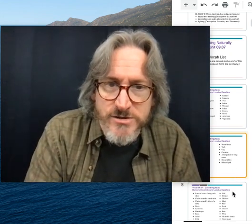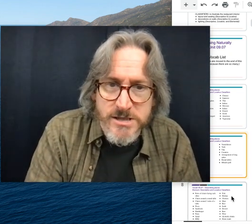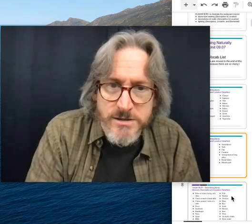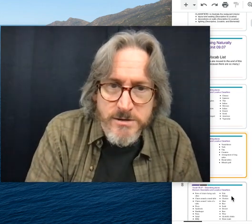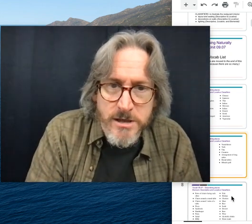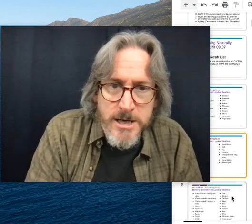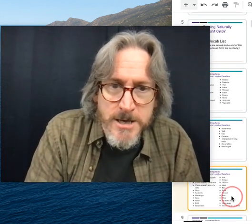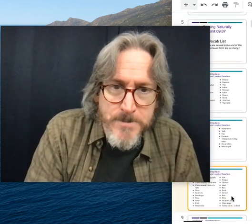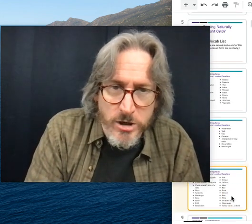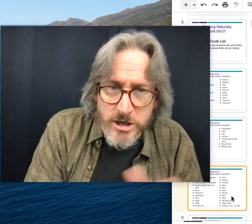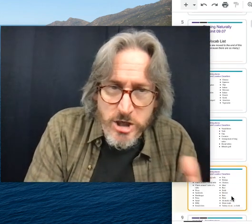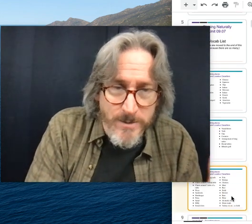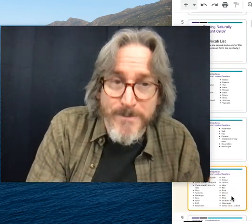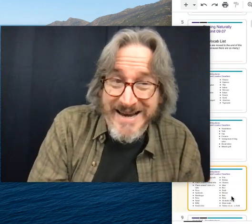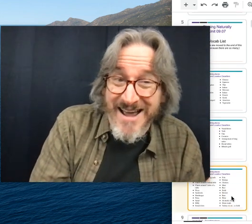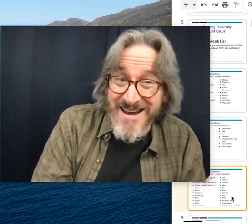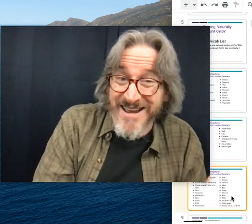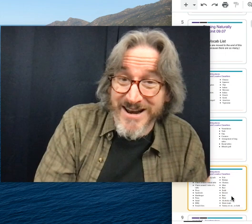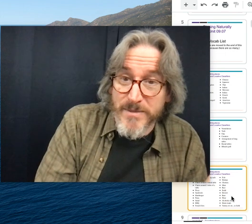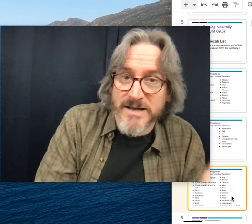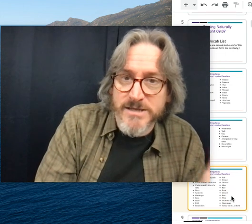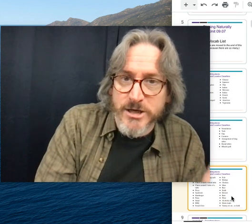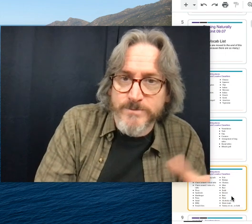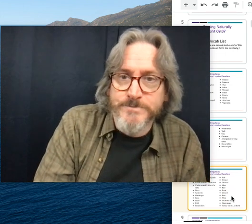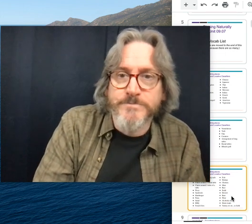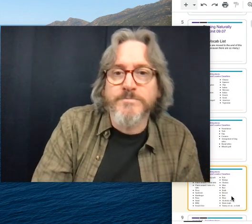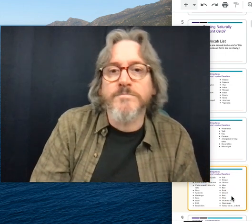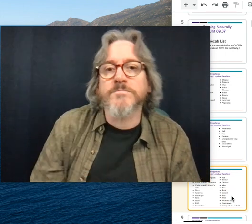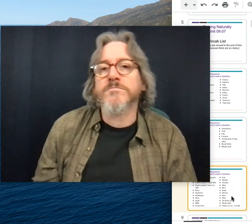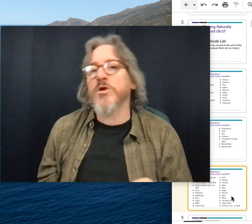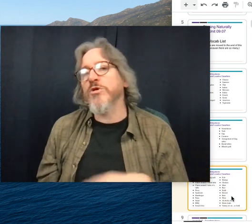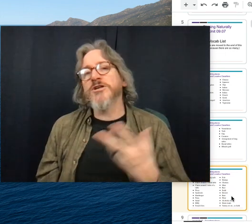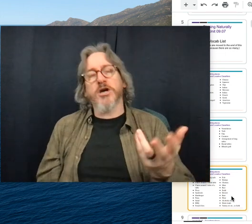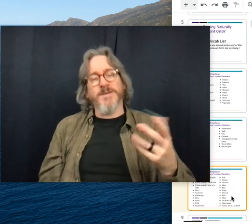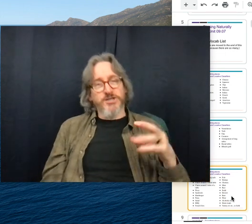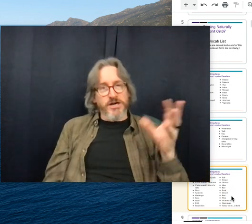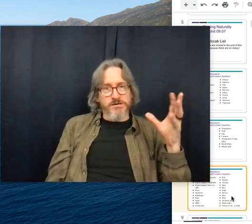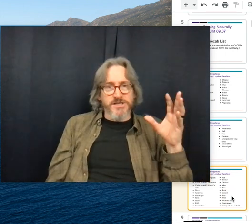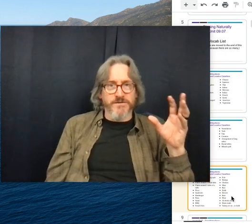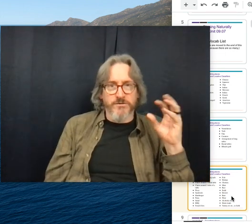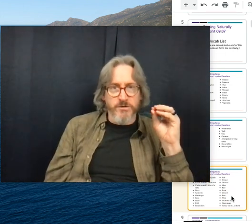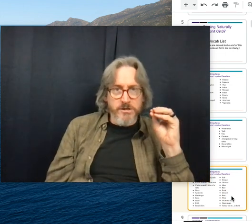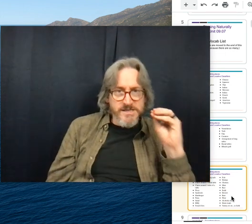hibachi restaurants, we're going to talk about Benihana in a bit. So we're going to talk